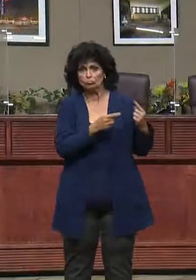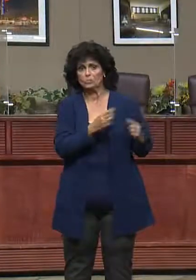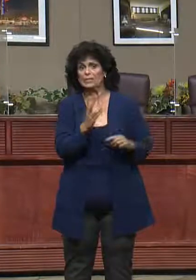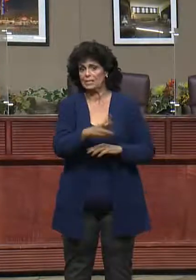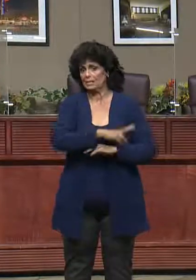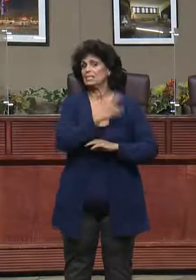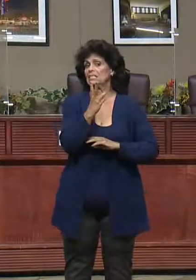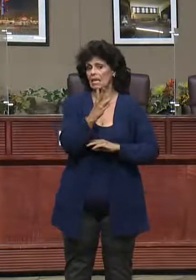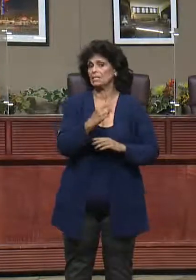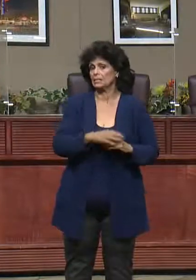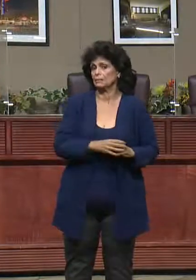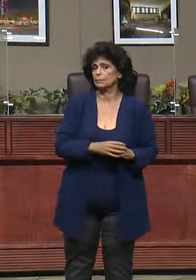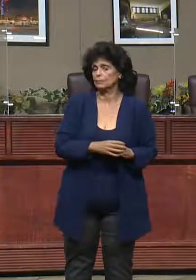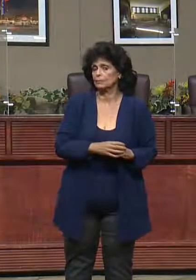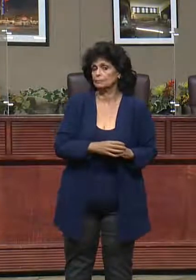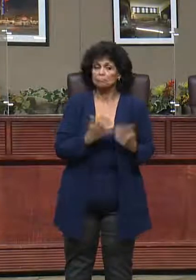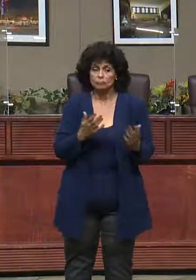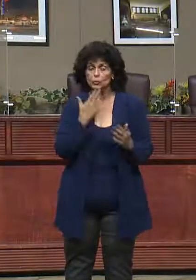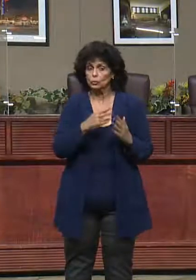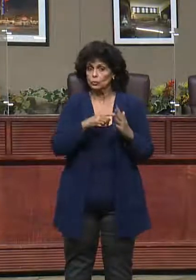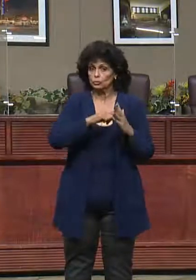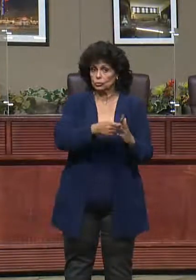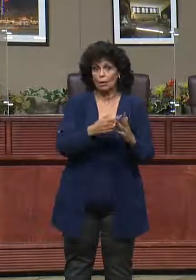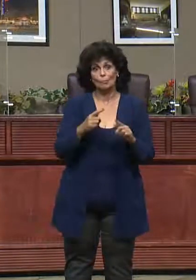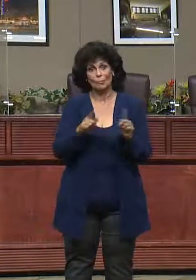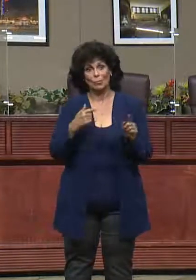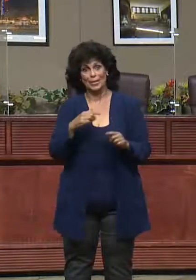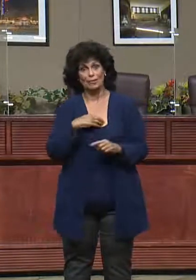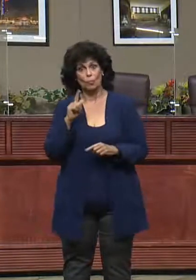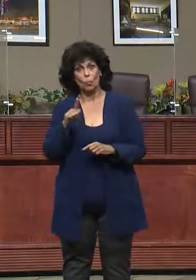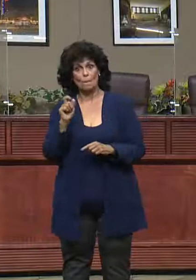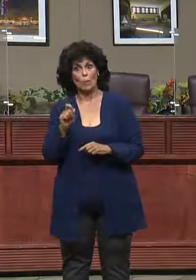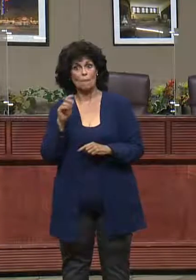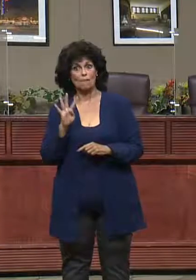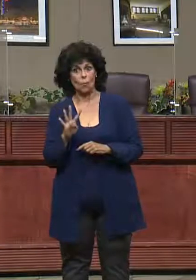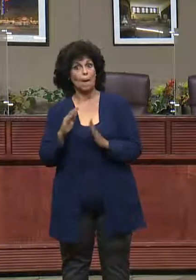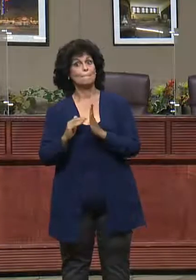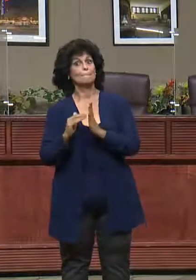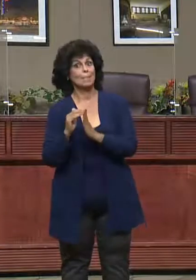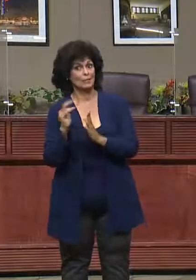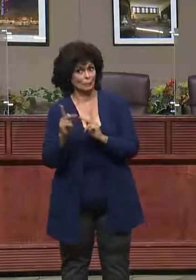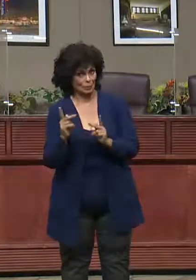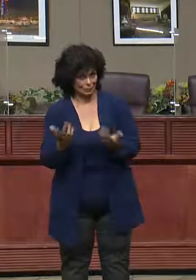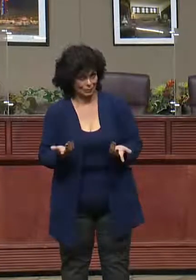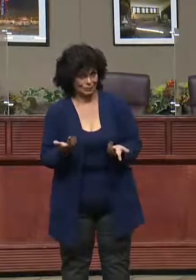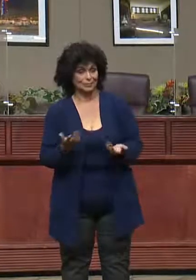start with a population of 1.4 million people. It's a start.